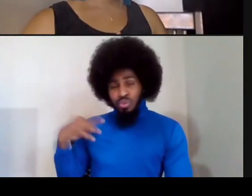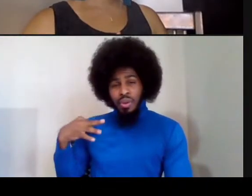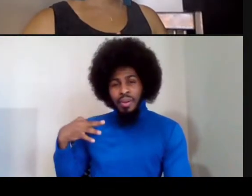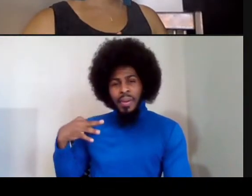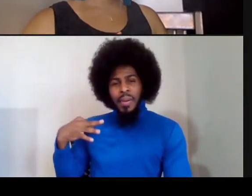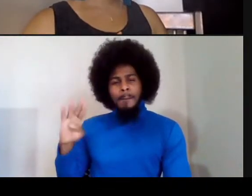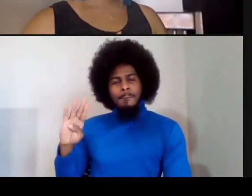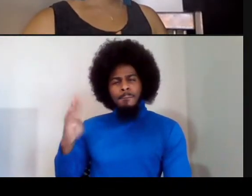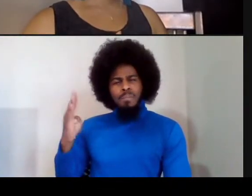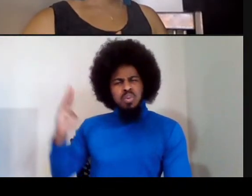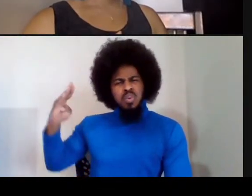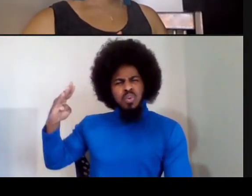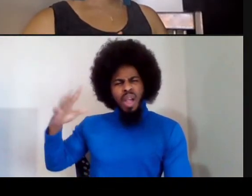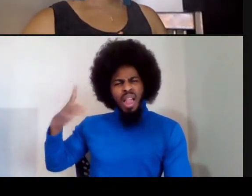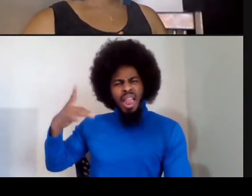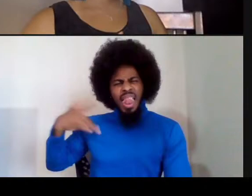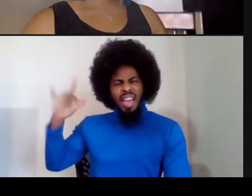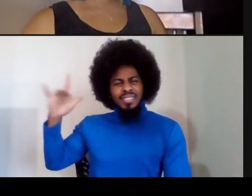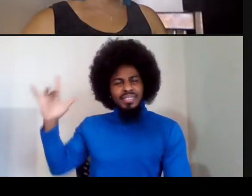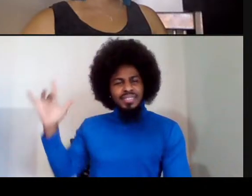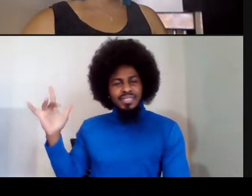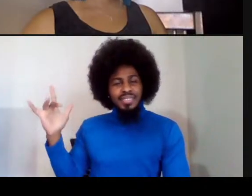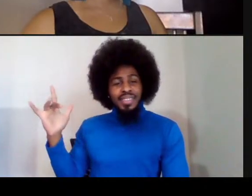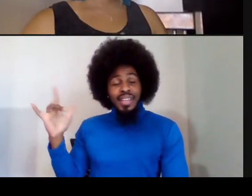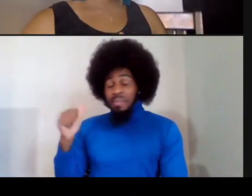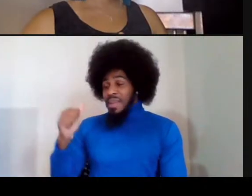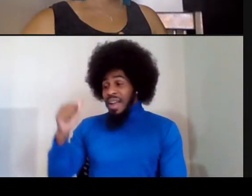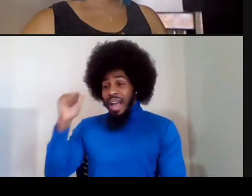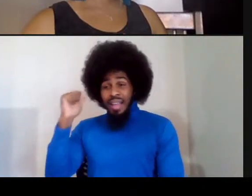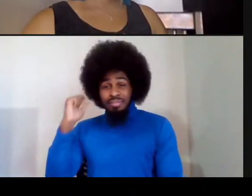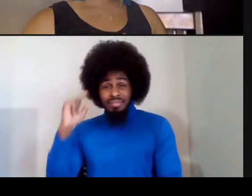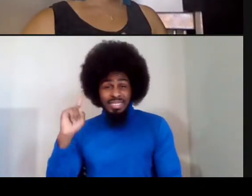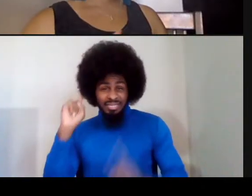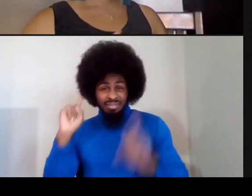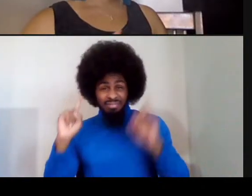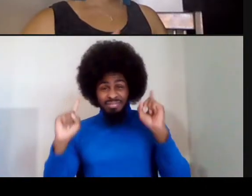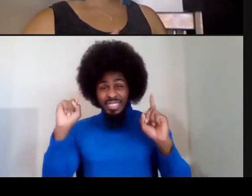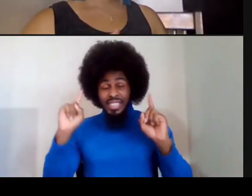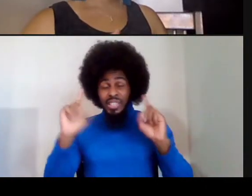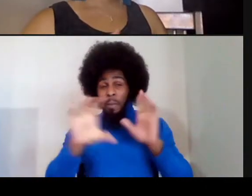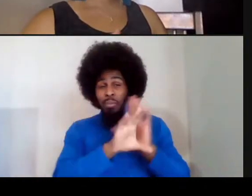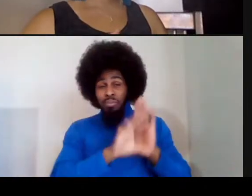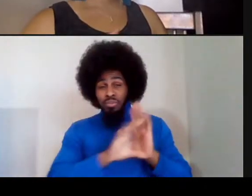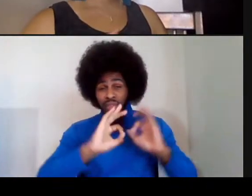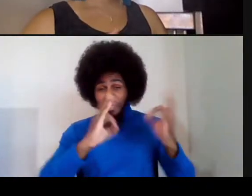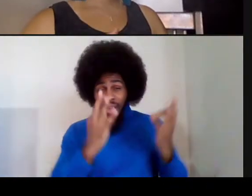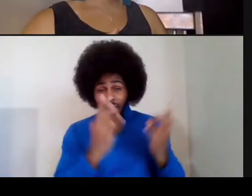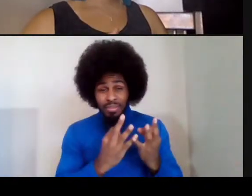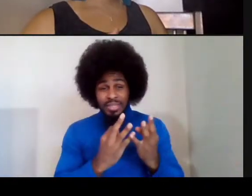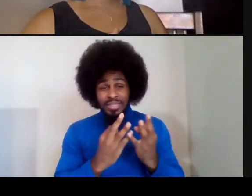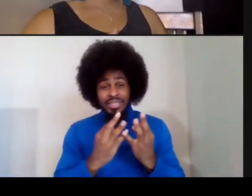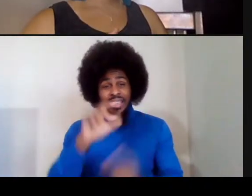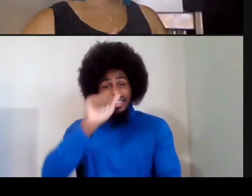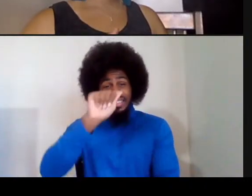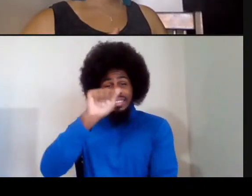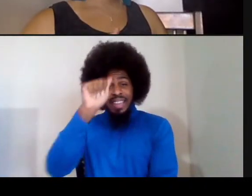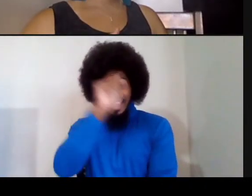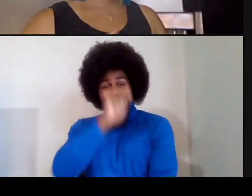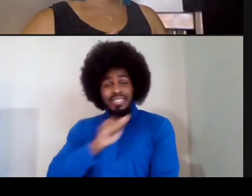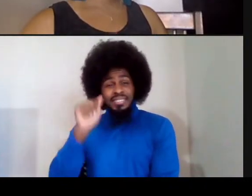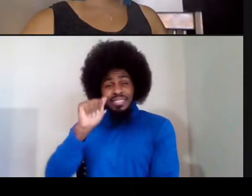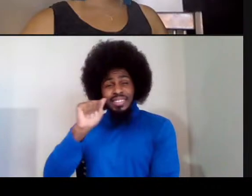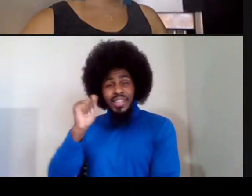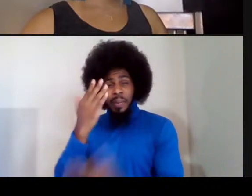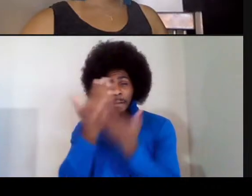earrings. Behind me are photos of our family, a large plant, a lamp, and African masks.